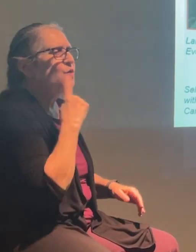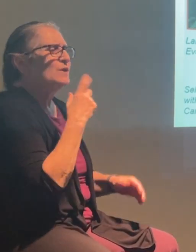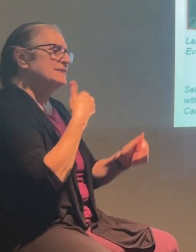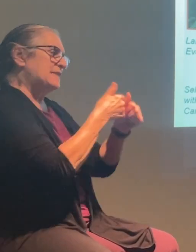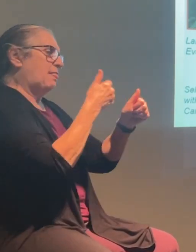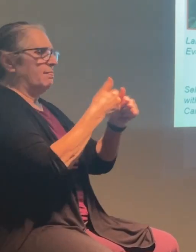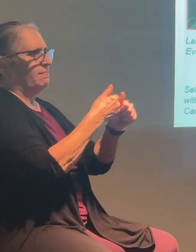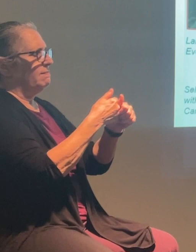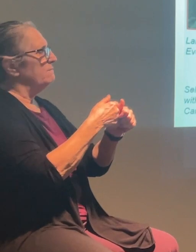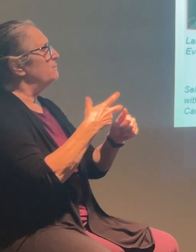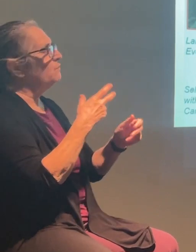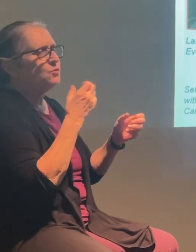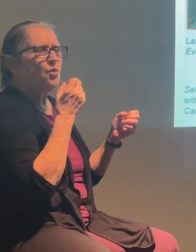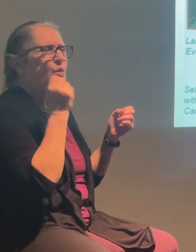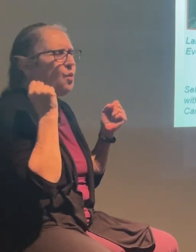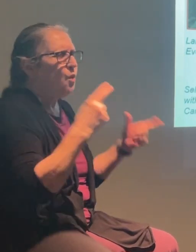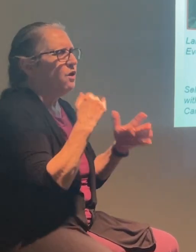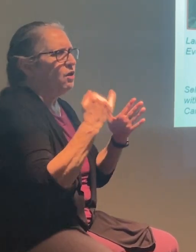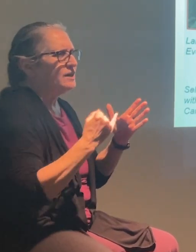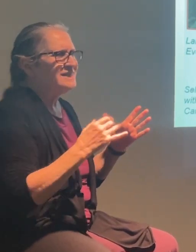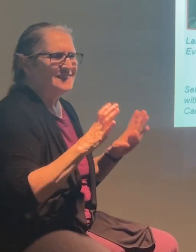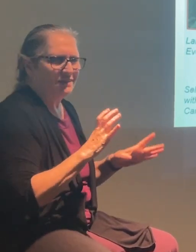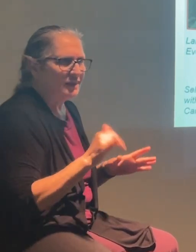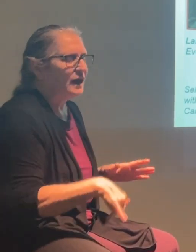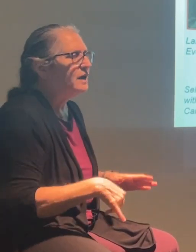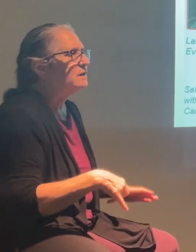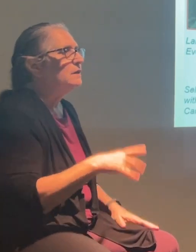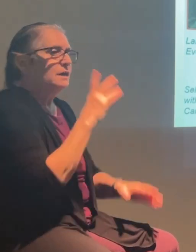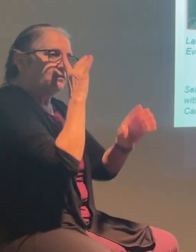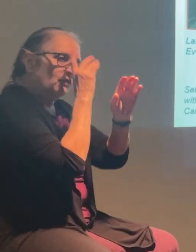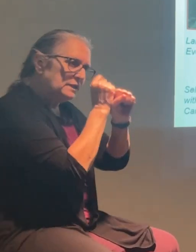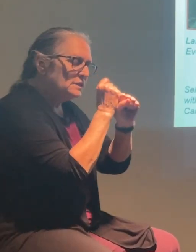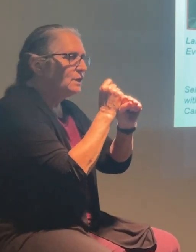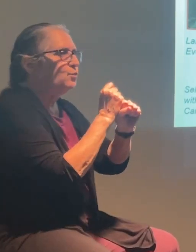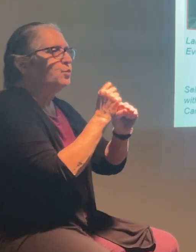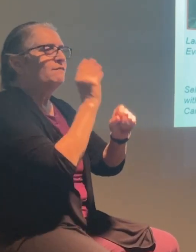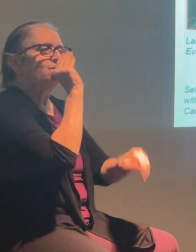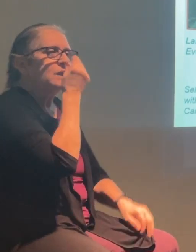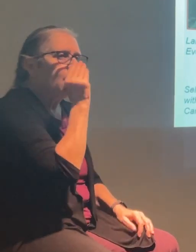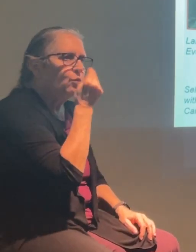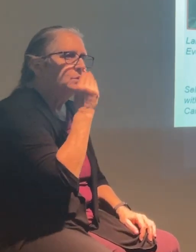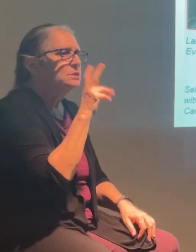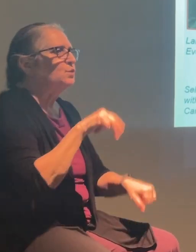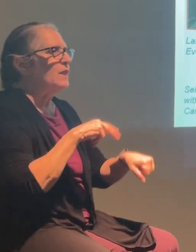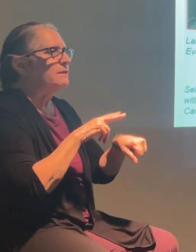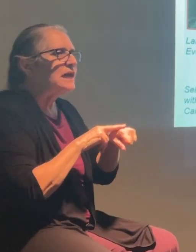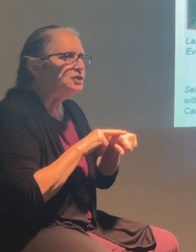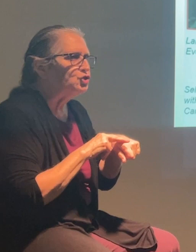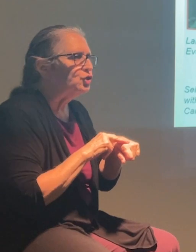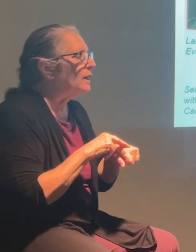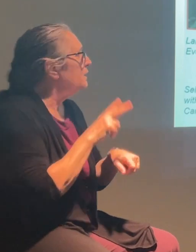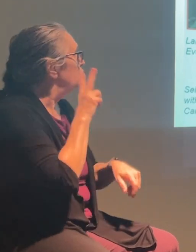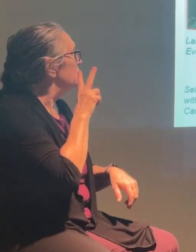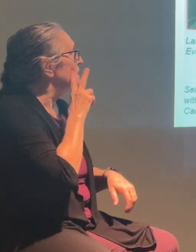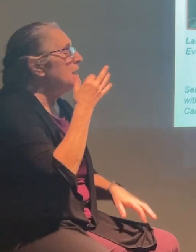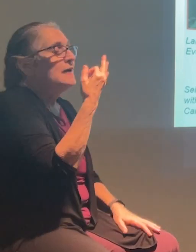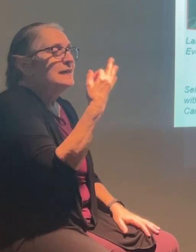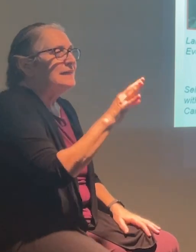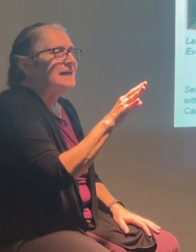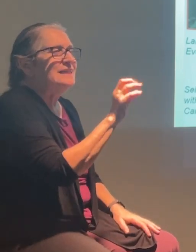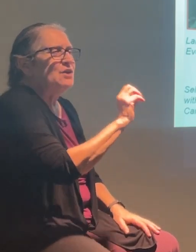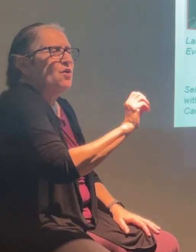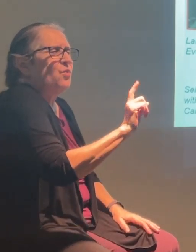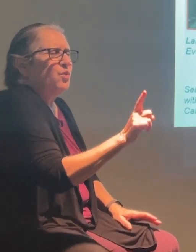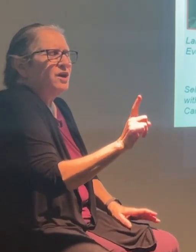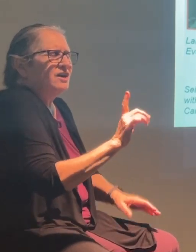them. He had a fascination for flowers and nature, and you will see 1901,